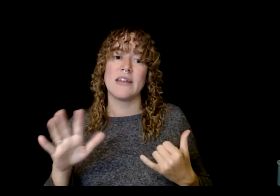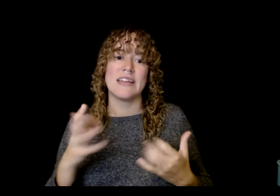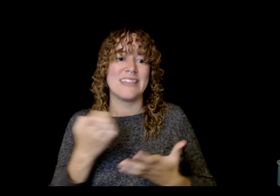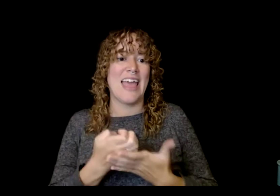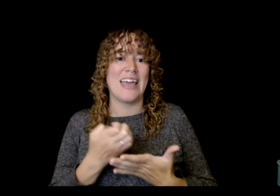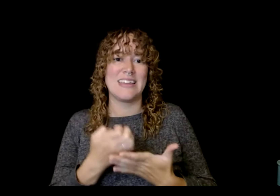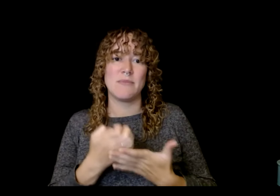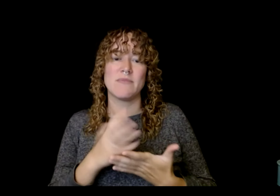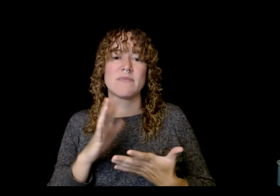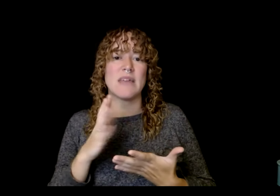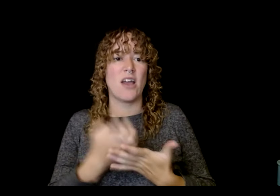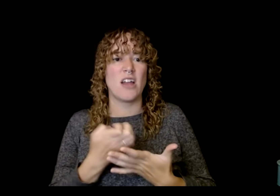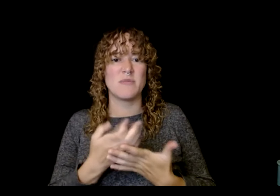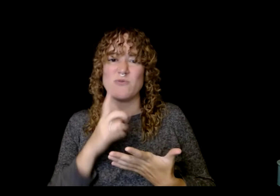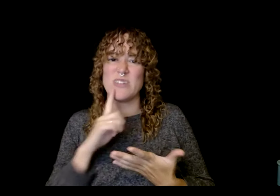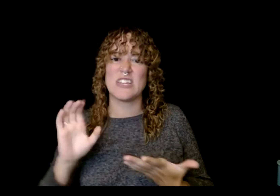pretty conservative.